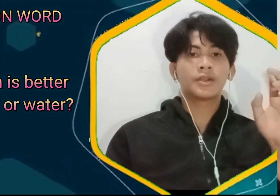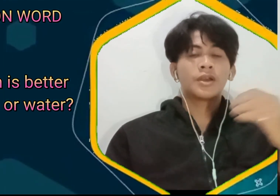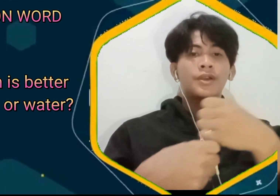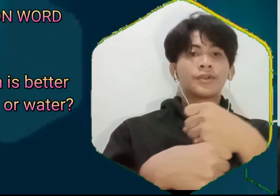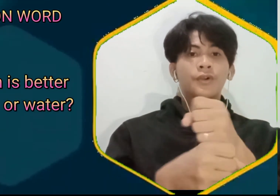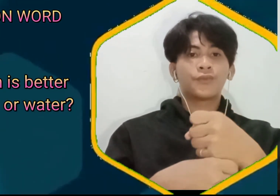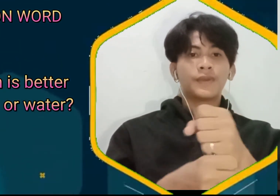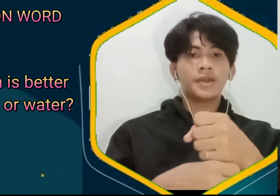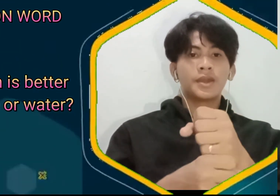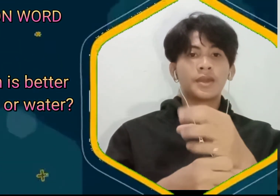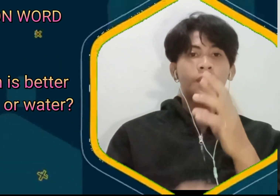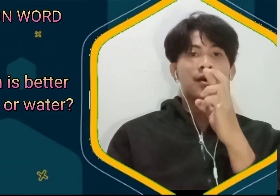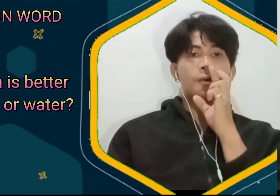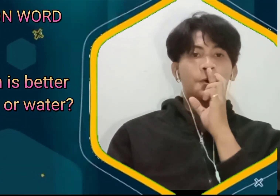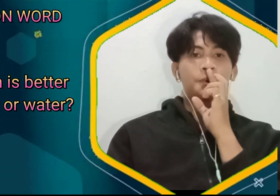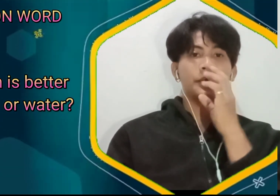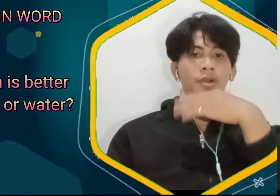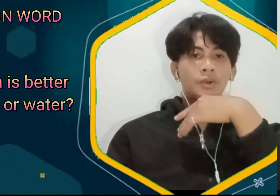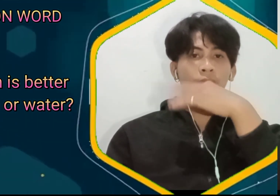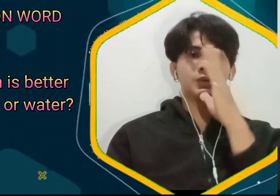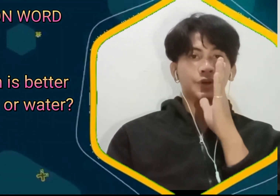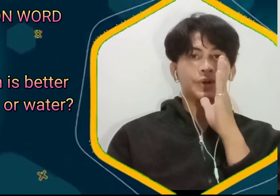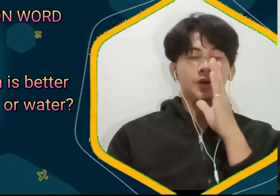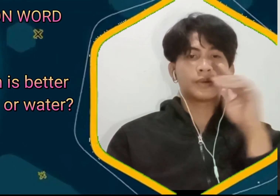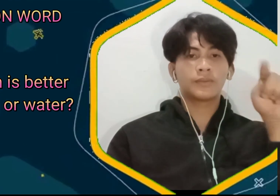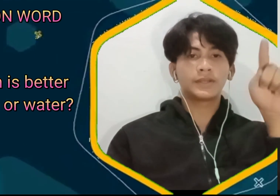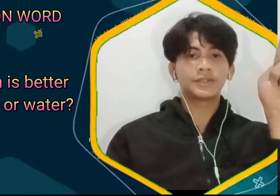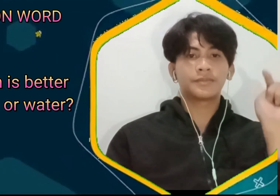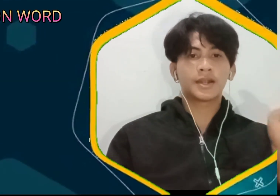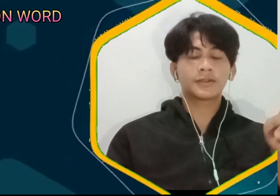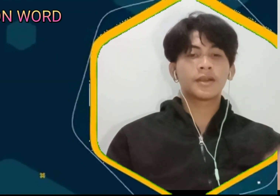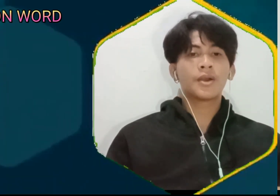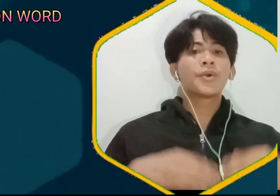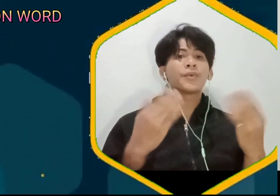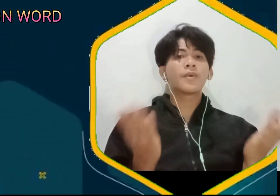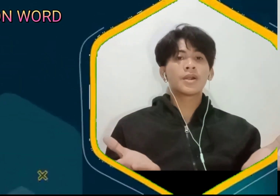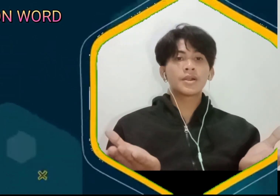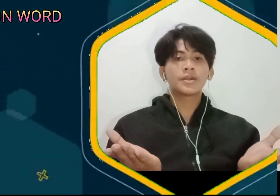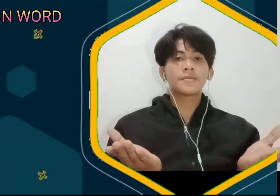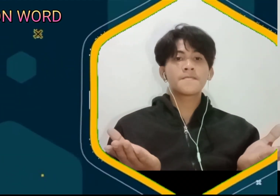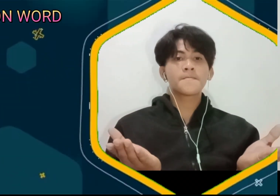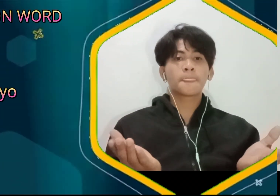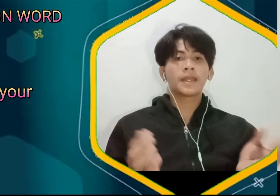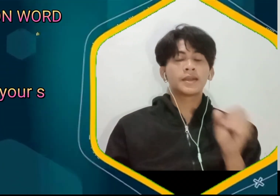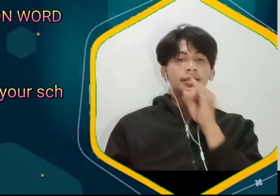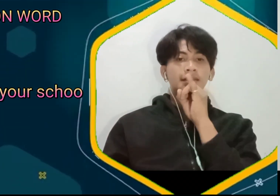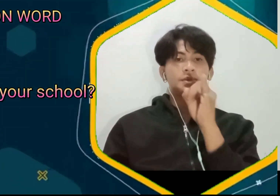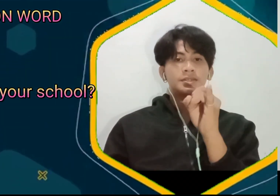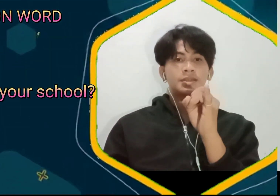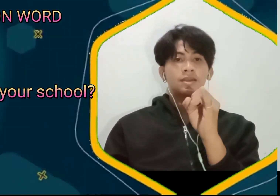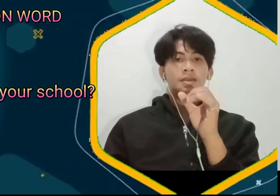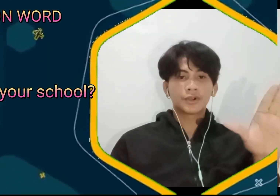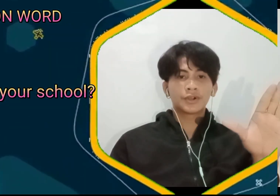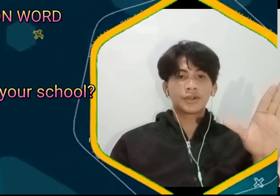better, coffee or water? Question mark. Where